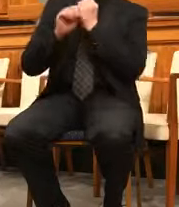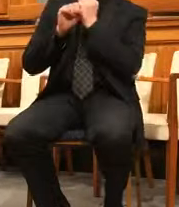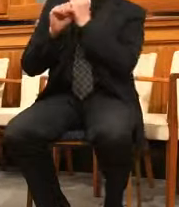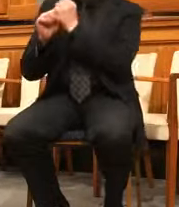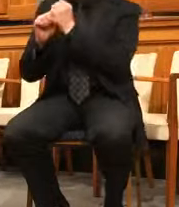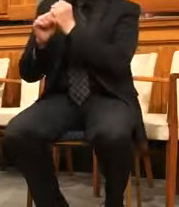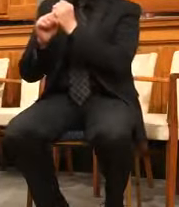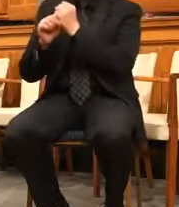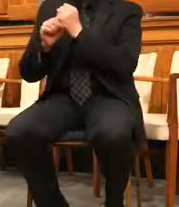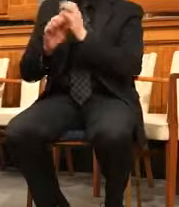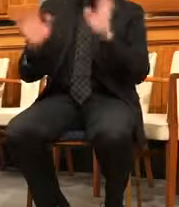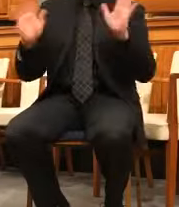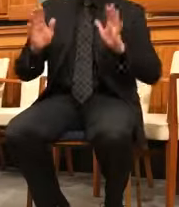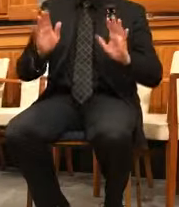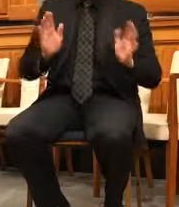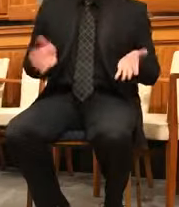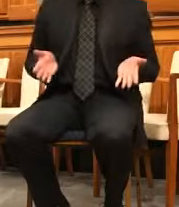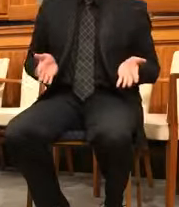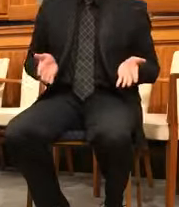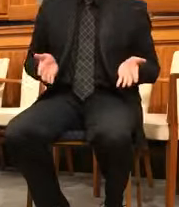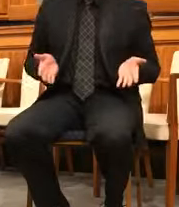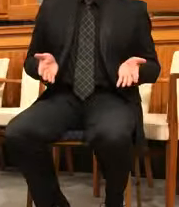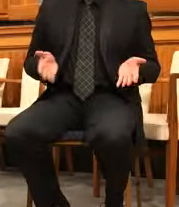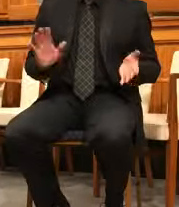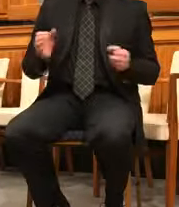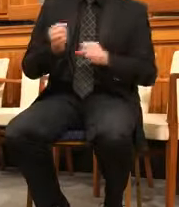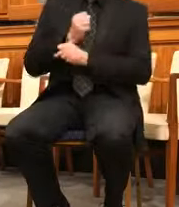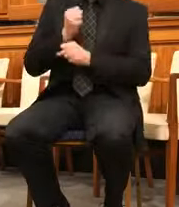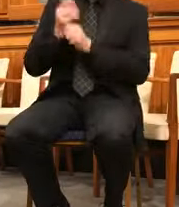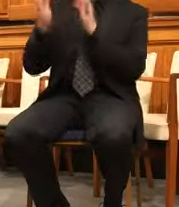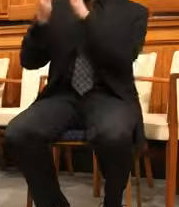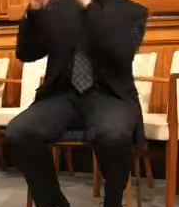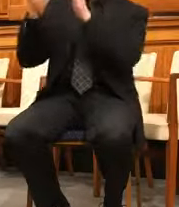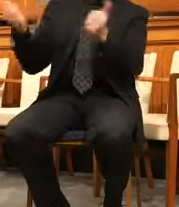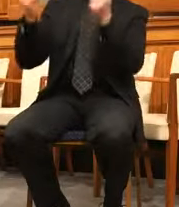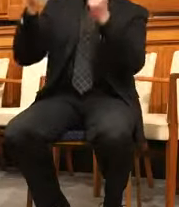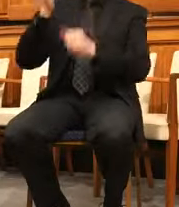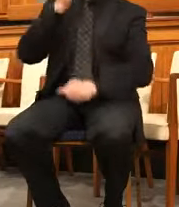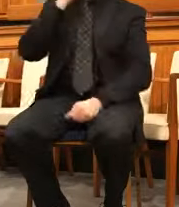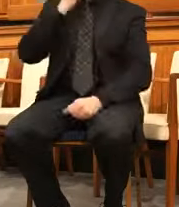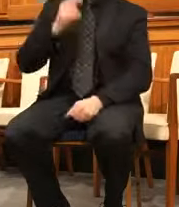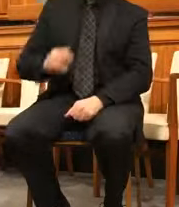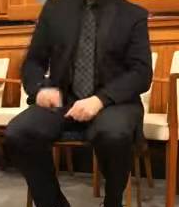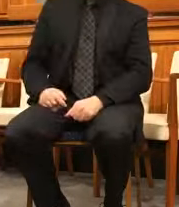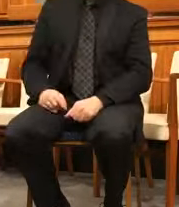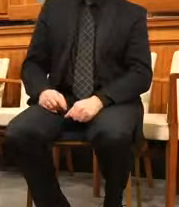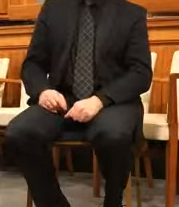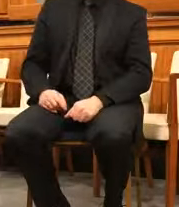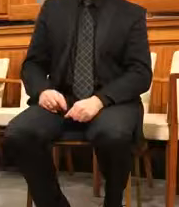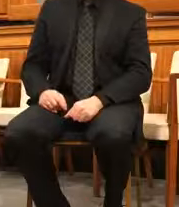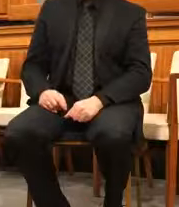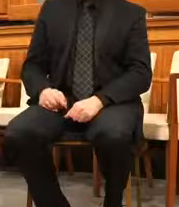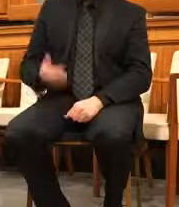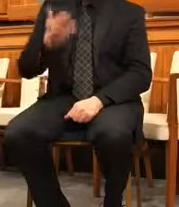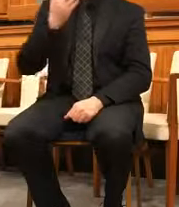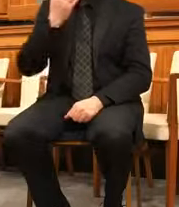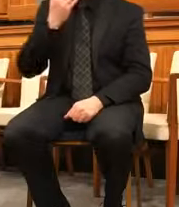it. That is probably the most widespread belief in how to approach